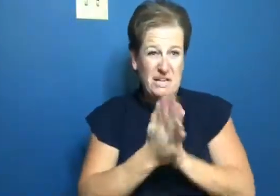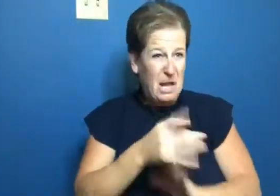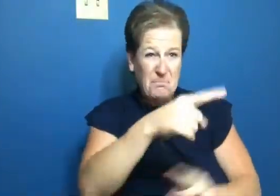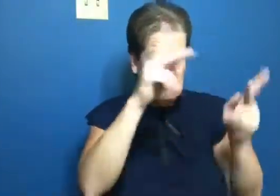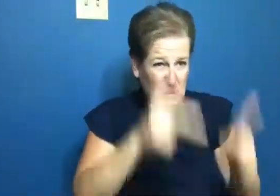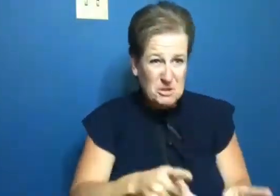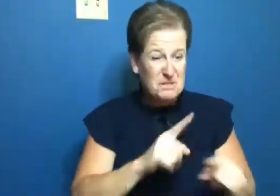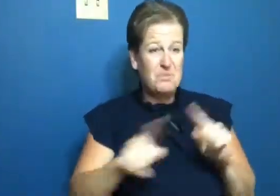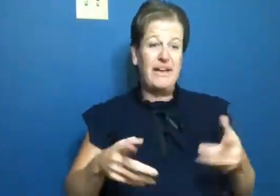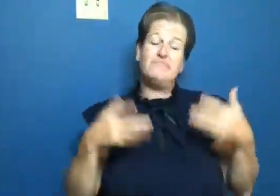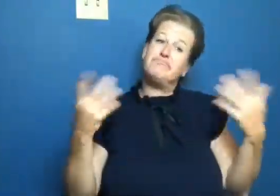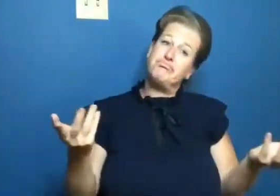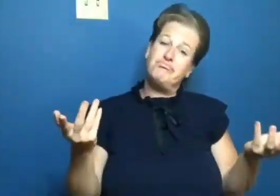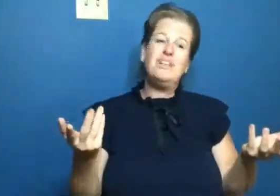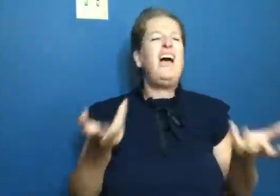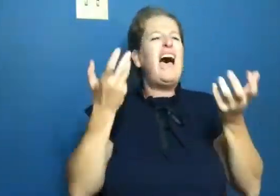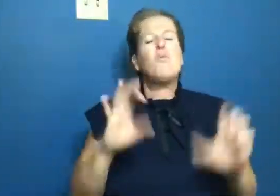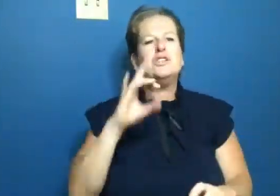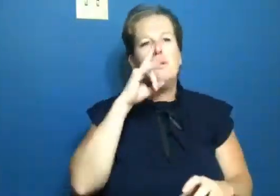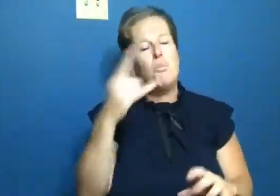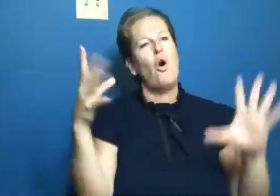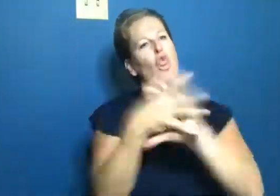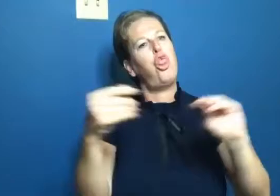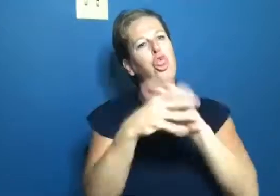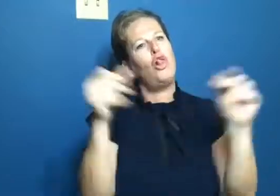that happened to me that were my very best thinking when I was drinking.